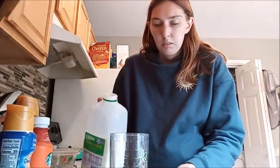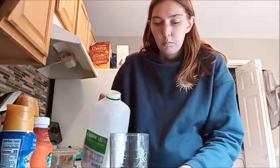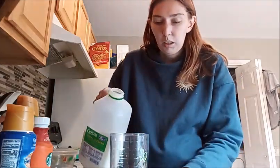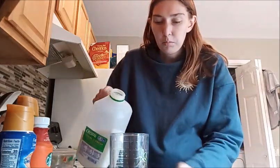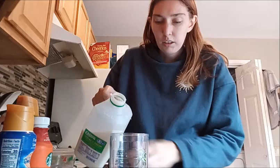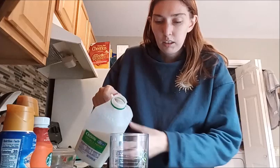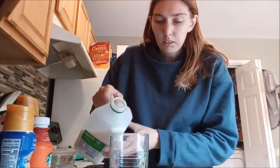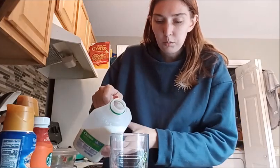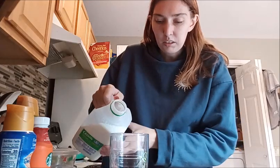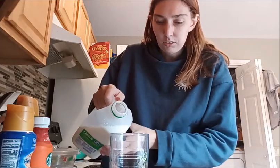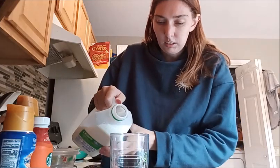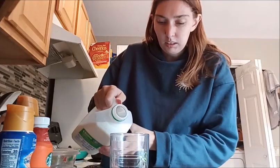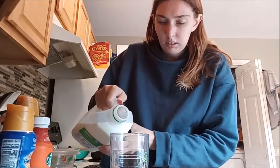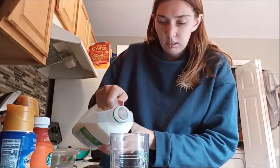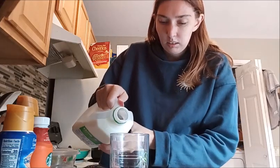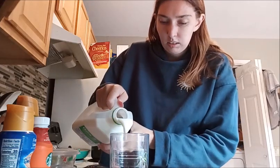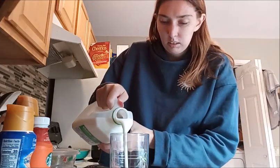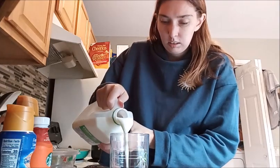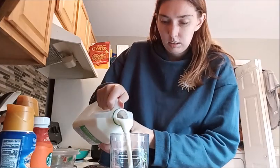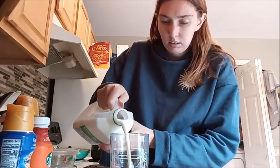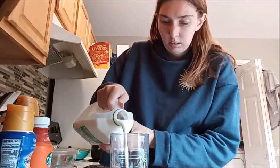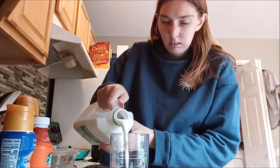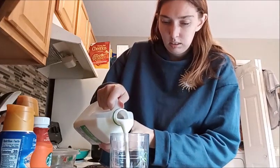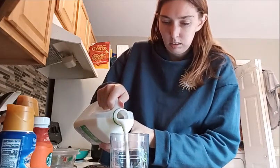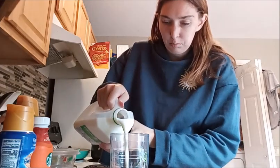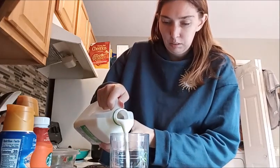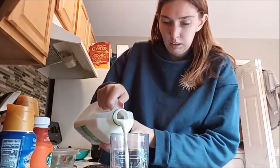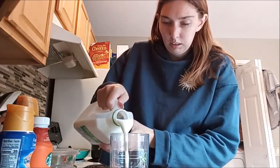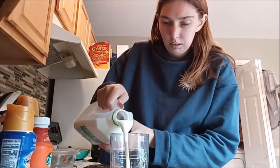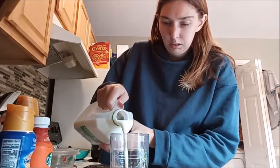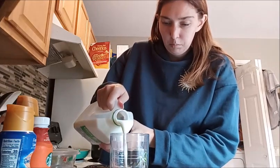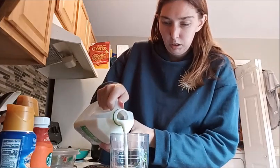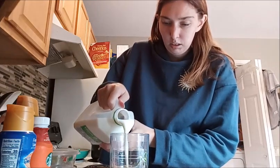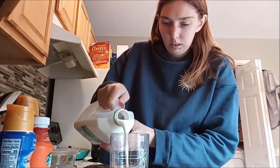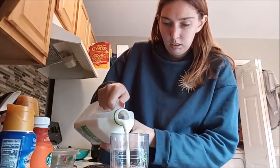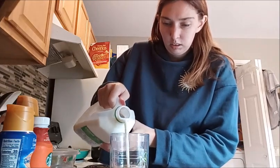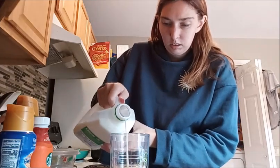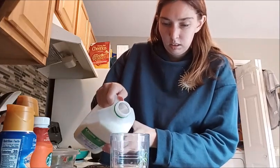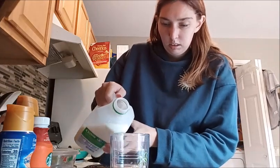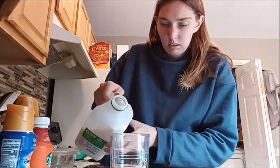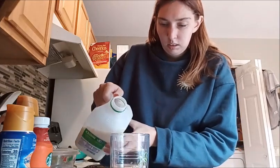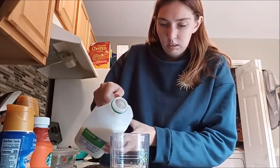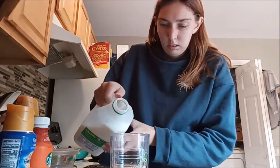But I'm doing it a little bit differently on my part.